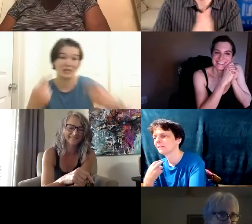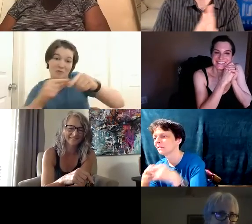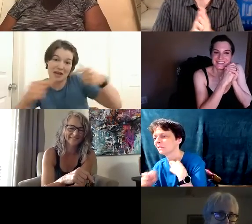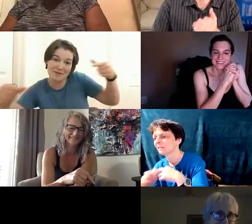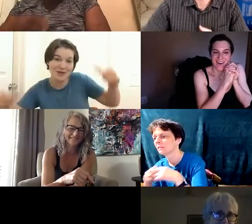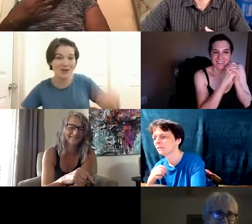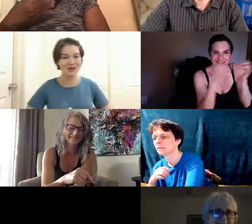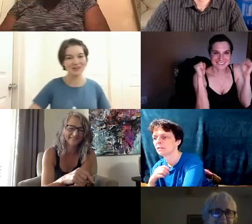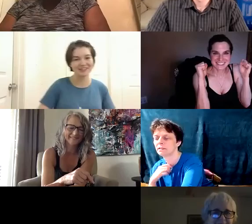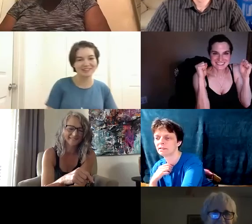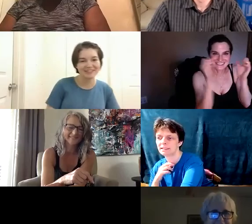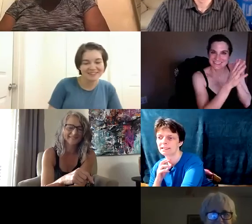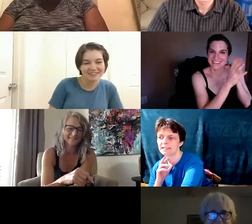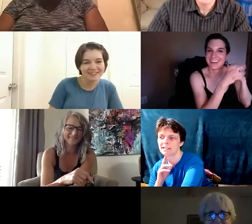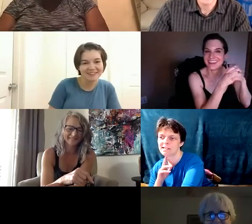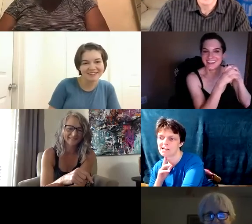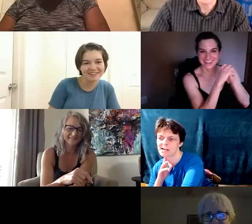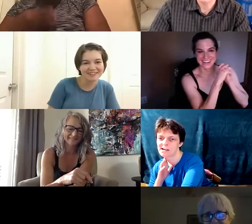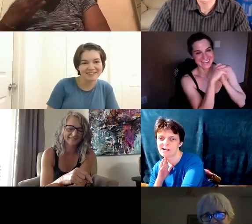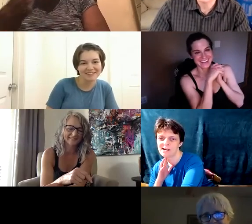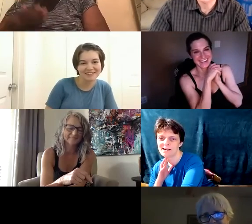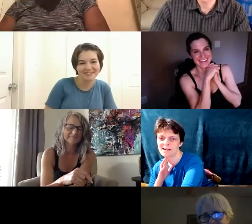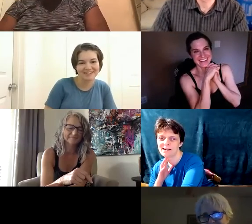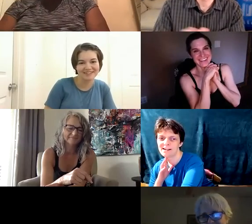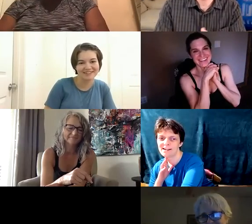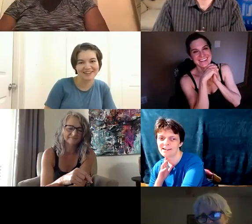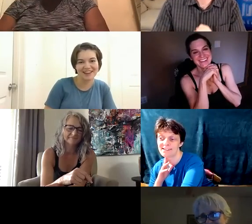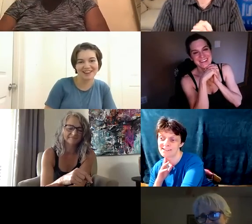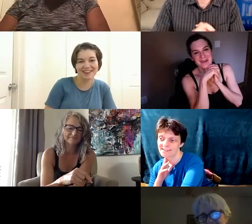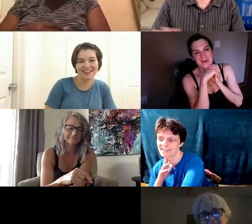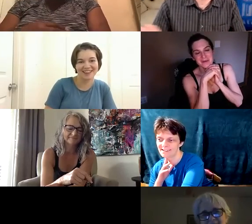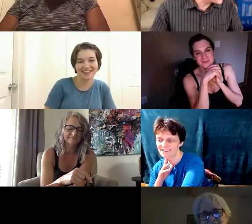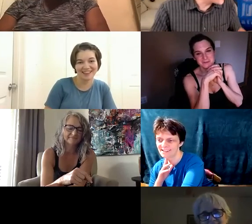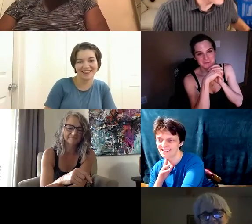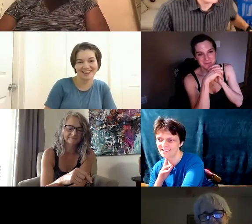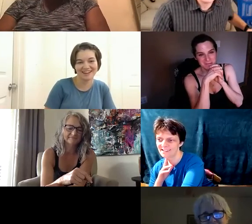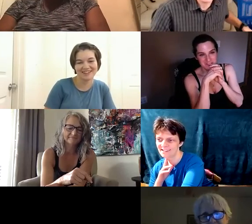woo, finger spelling. Love it or hate it. Okay, so it was great